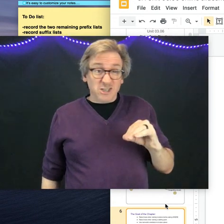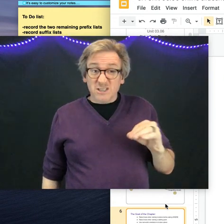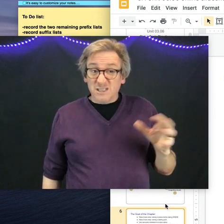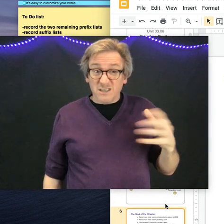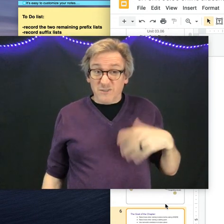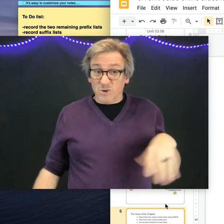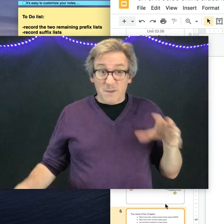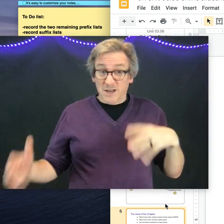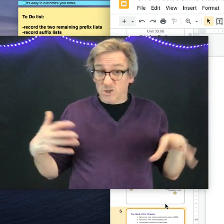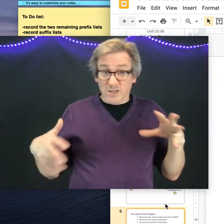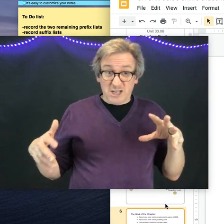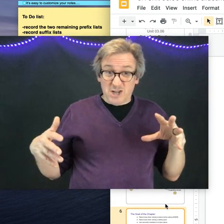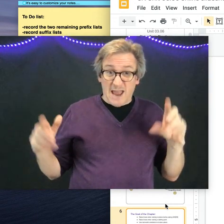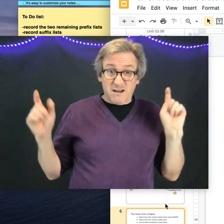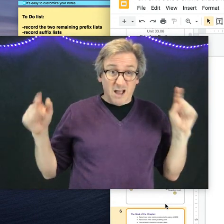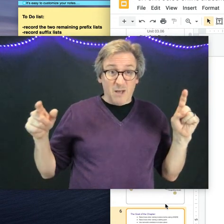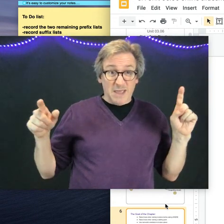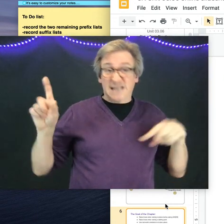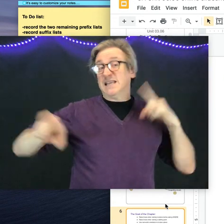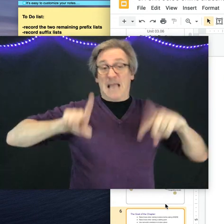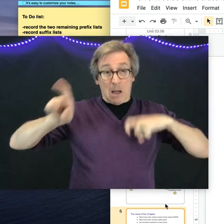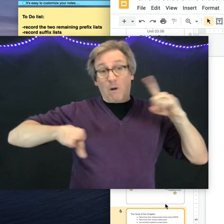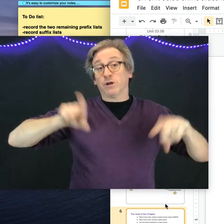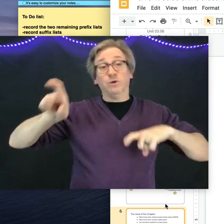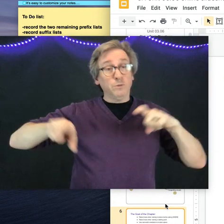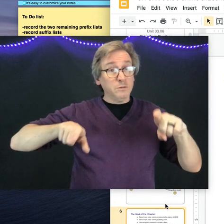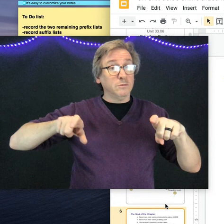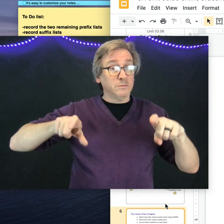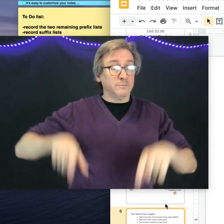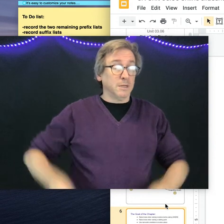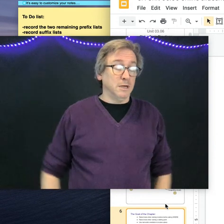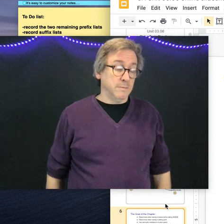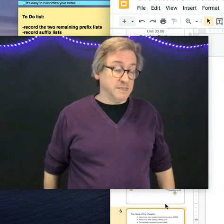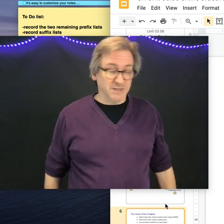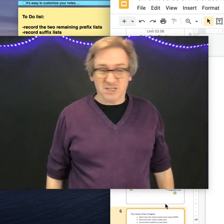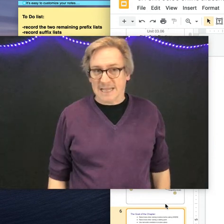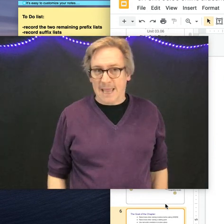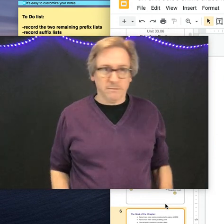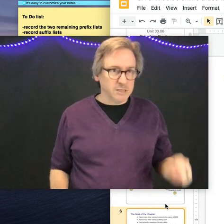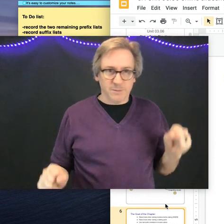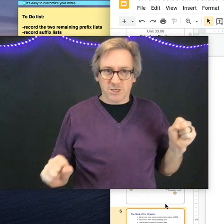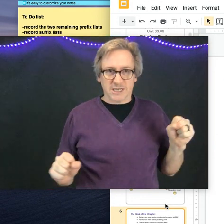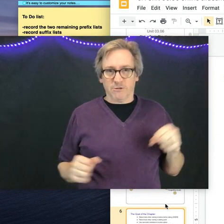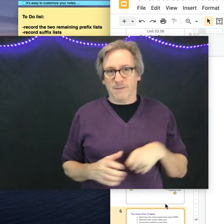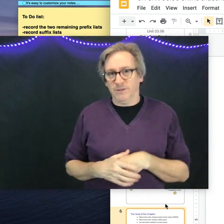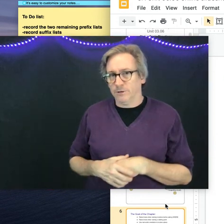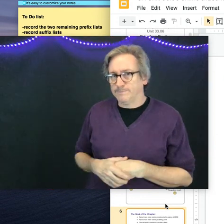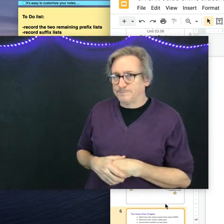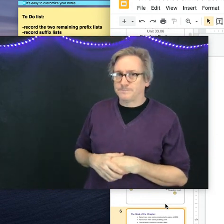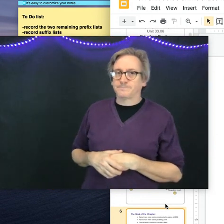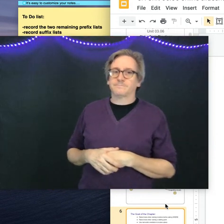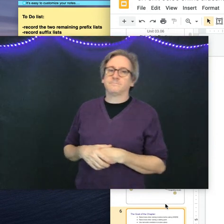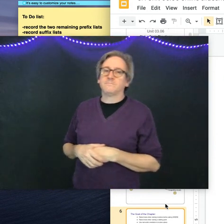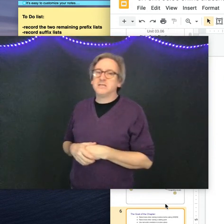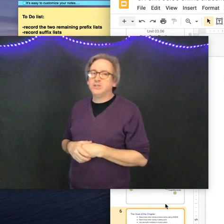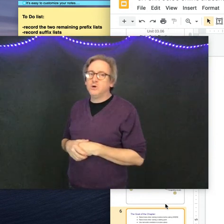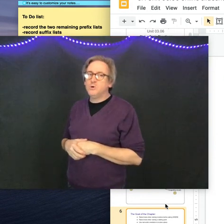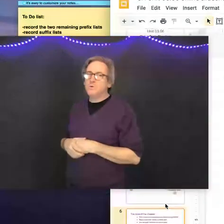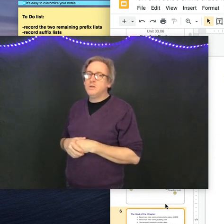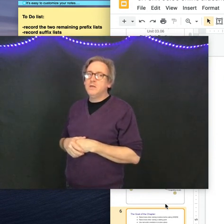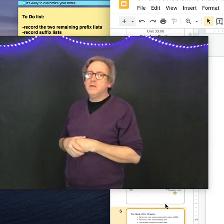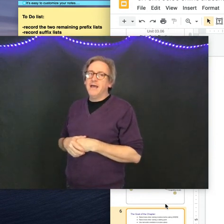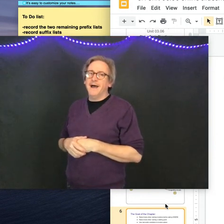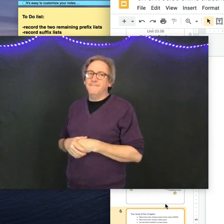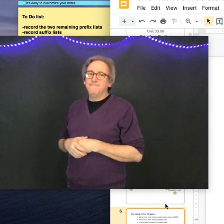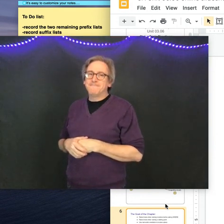Zoom sessions. If you come in and join the chat, I'll be asking how are you as much as I can cram in there.